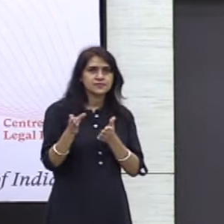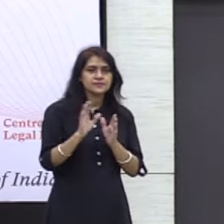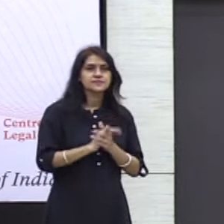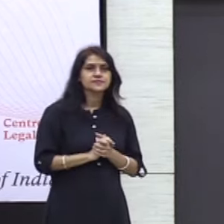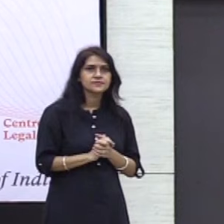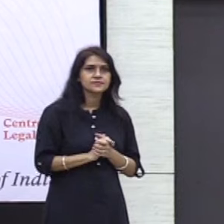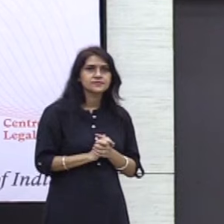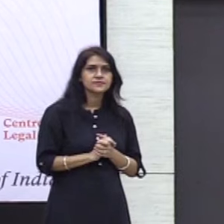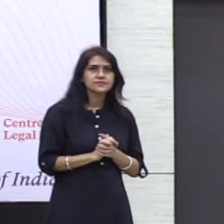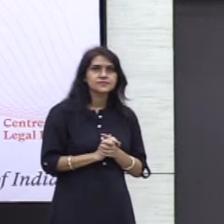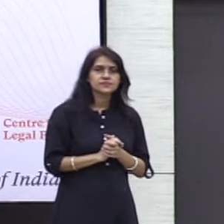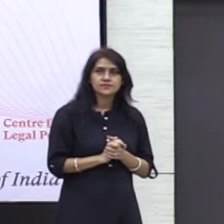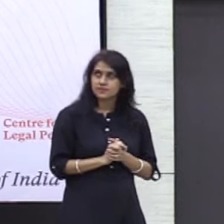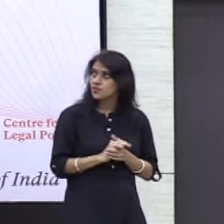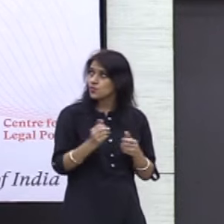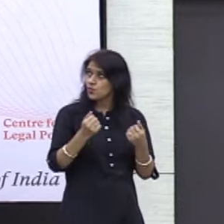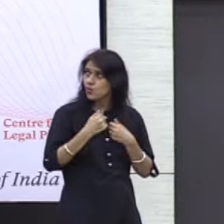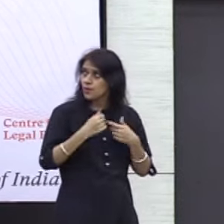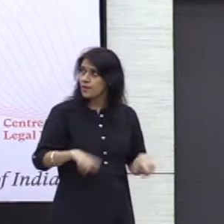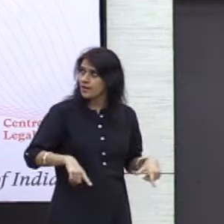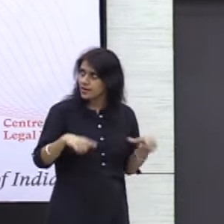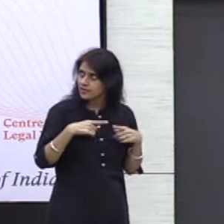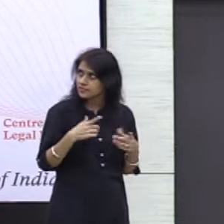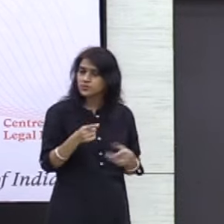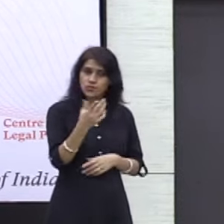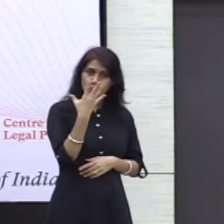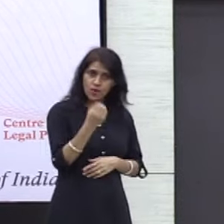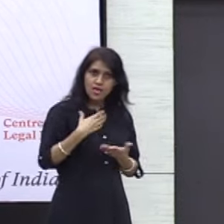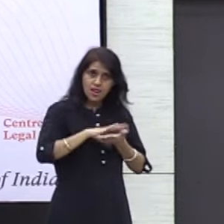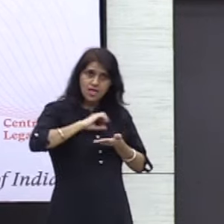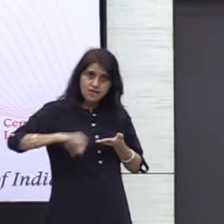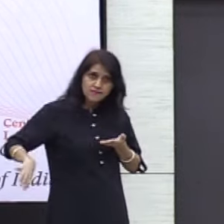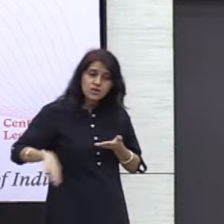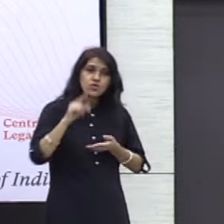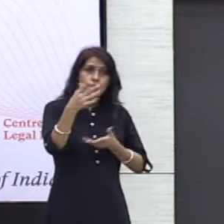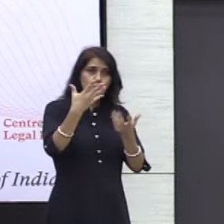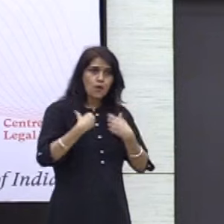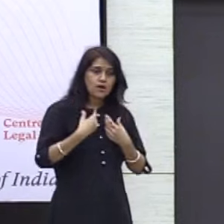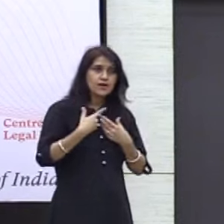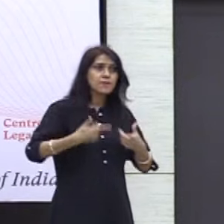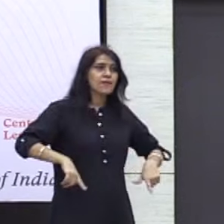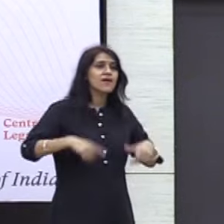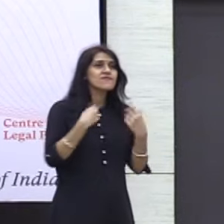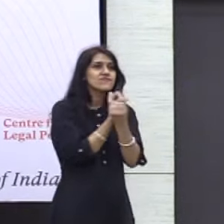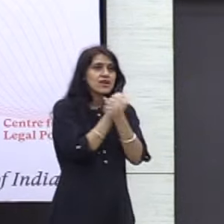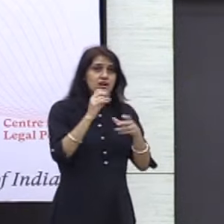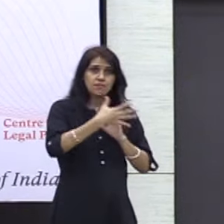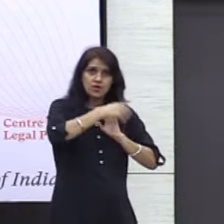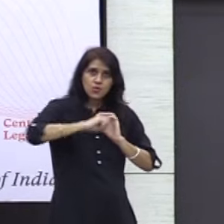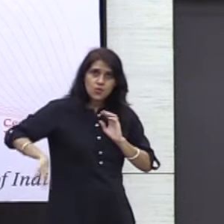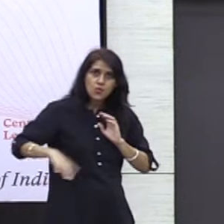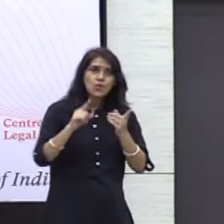In other words, if you want to take away my life, you want to take away my liberty, there must be a